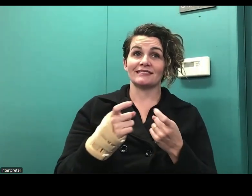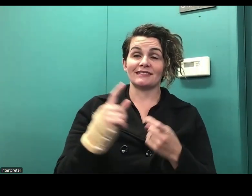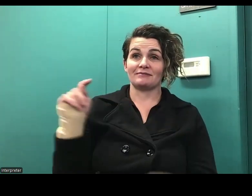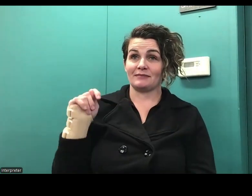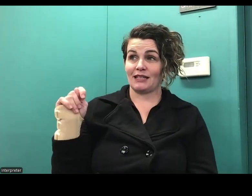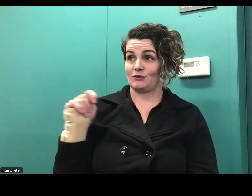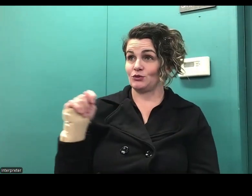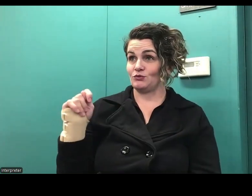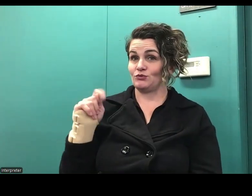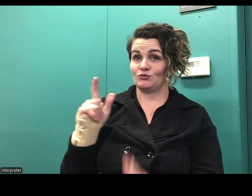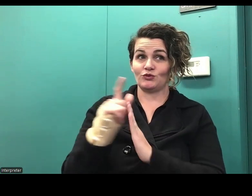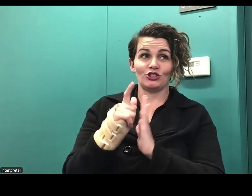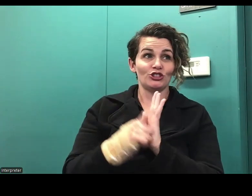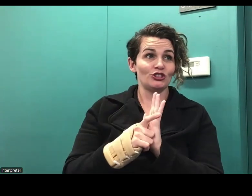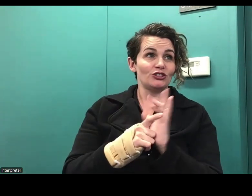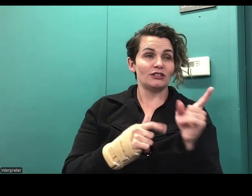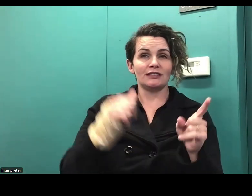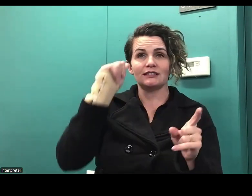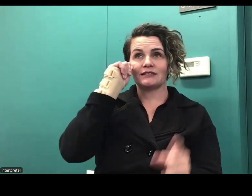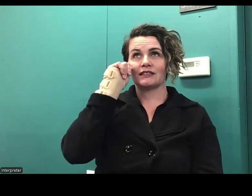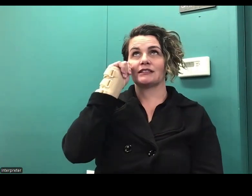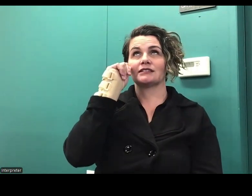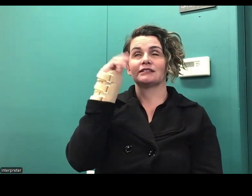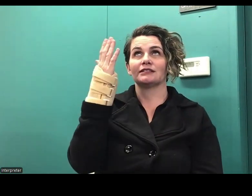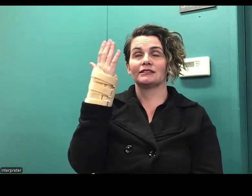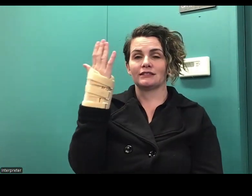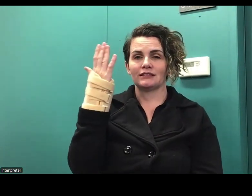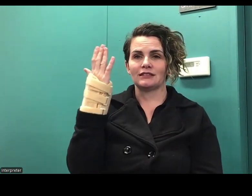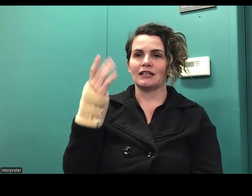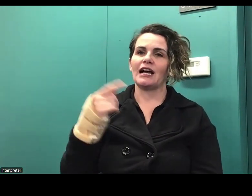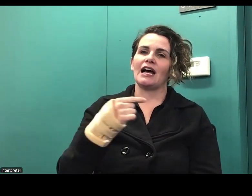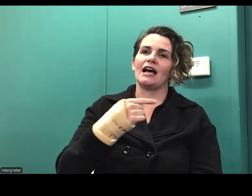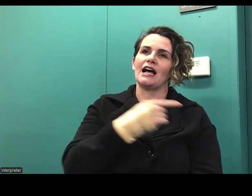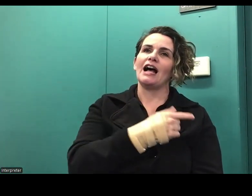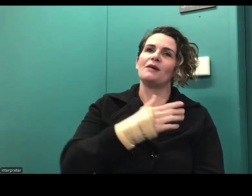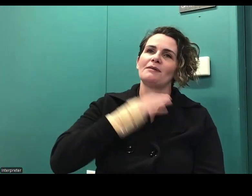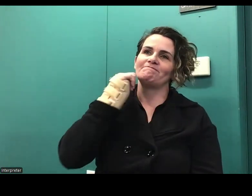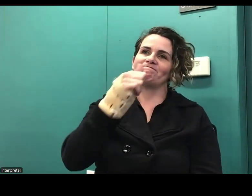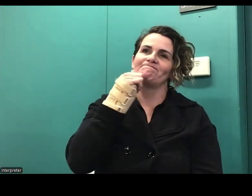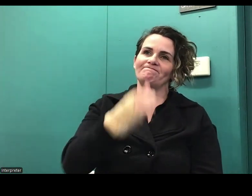bathroom? Adam's like, oh my gosh. Yes, this is my everyday life.